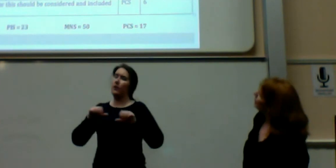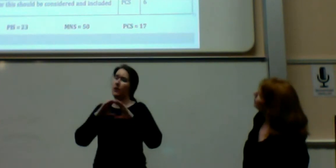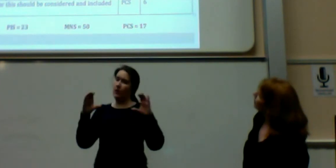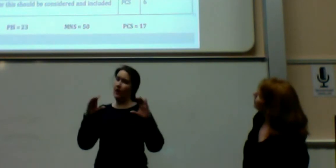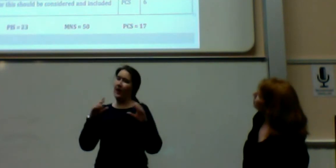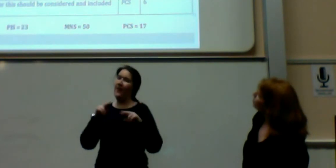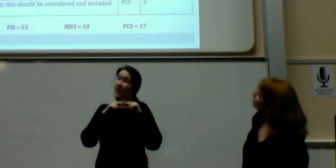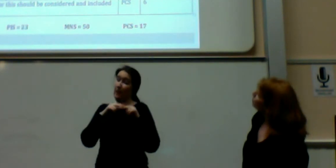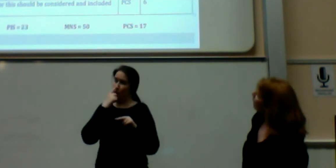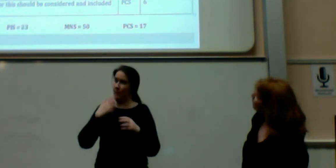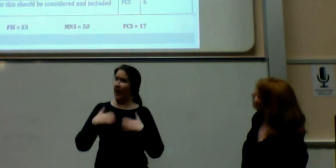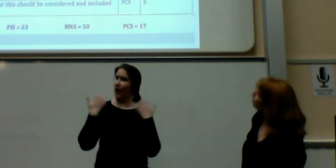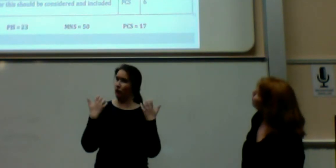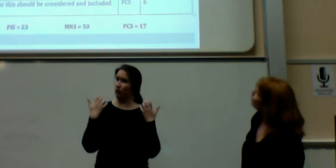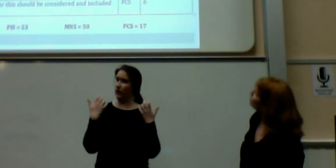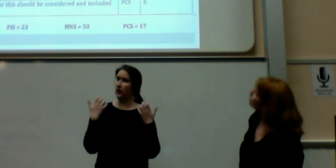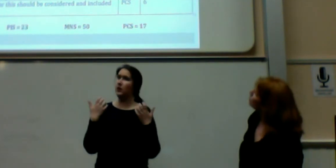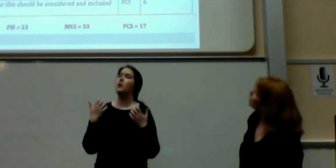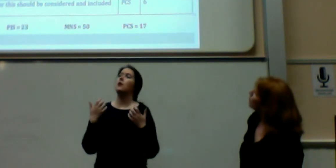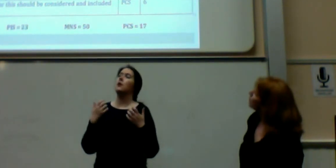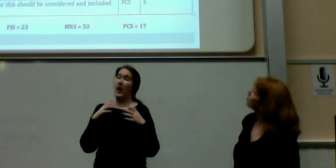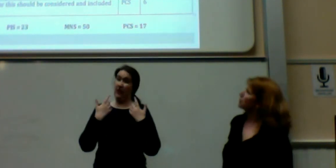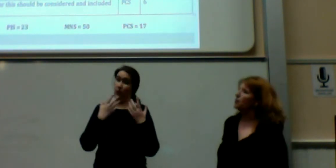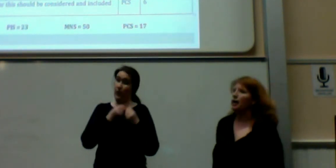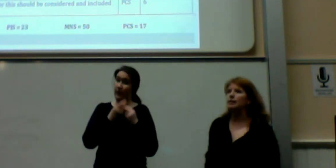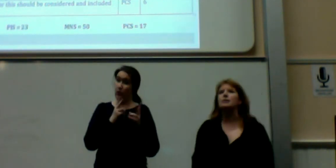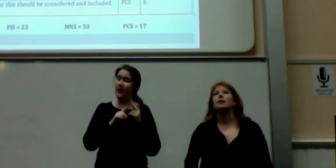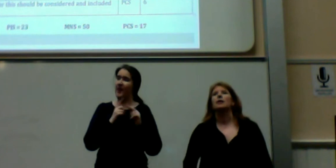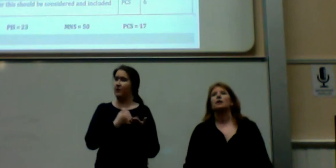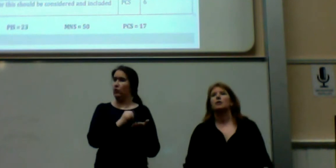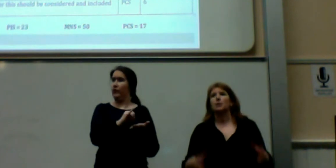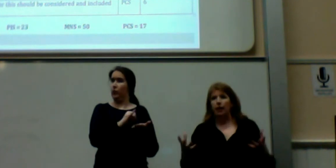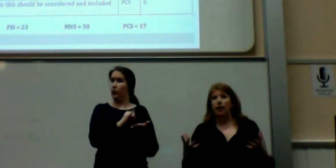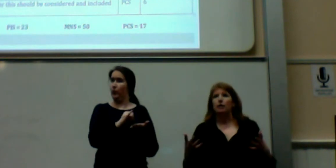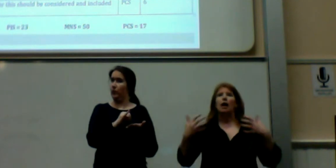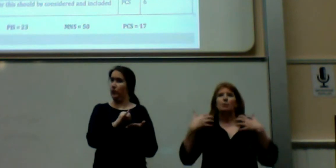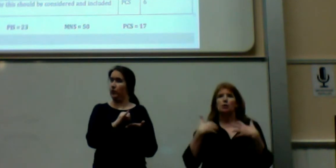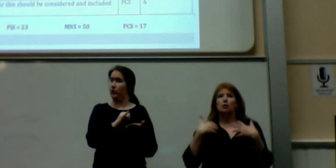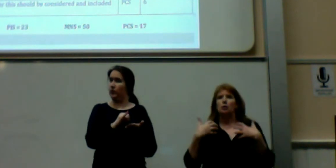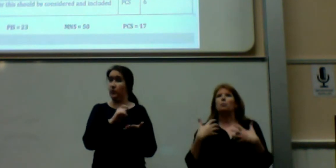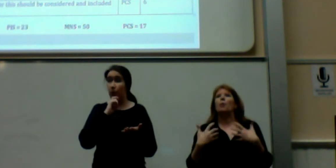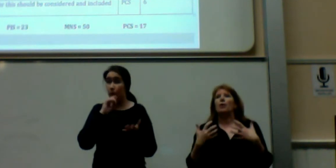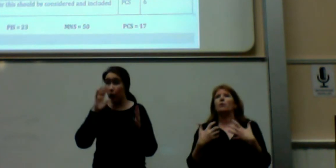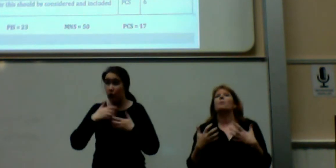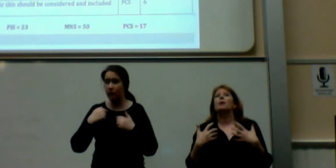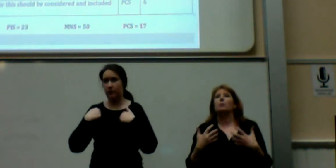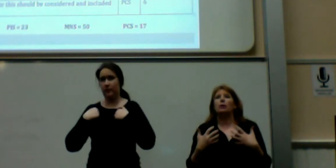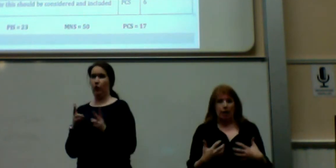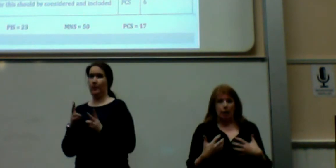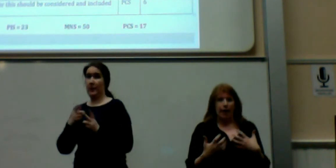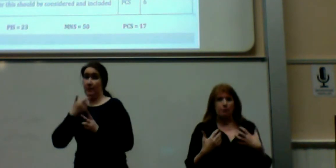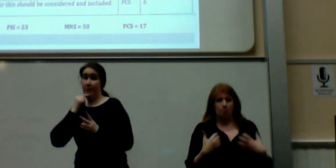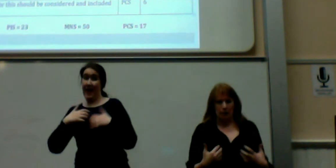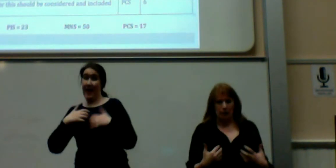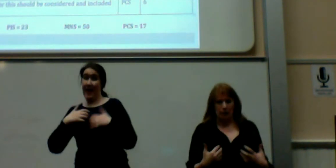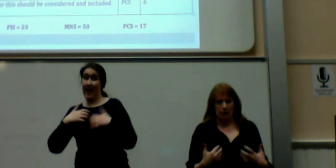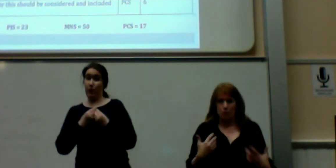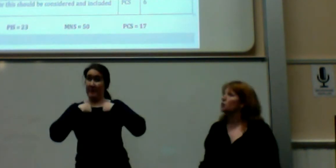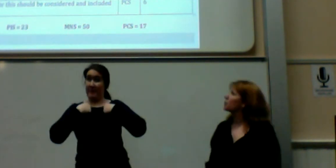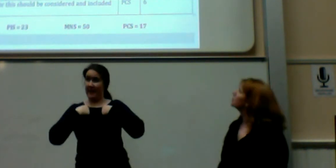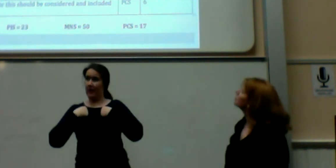to be angry at the interpreter if she denies their request. So again, I'm concerned about whether or not people are angry at